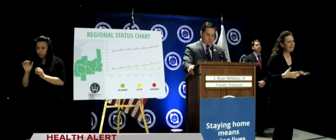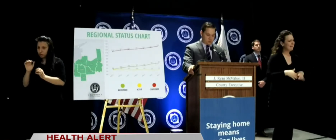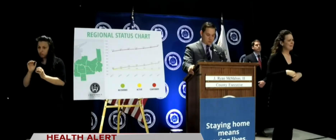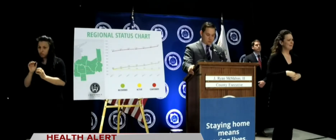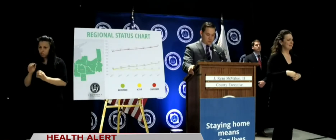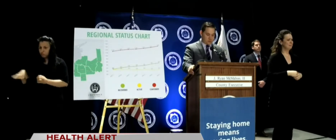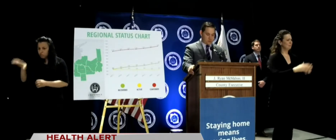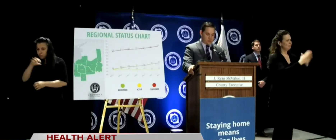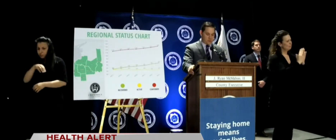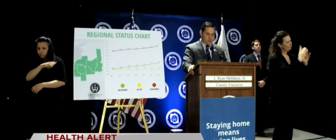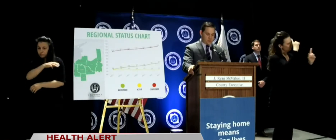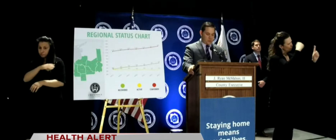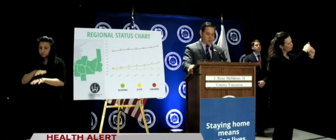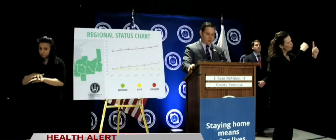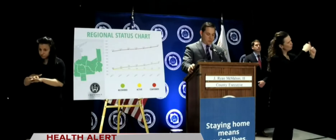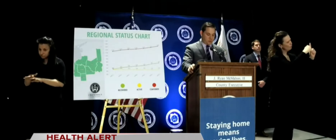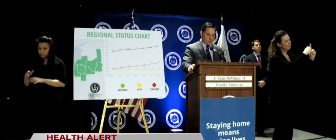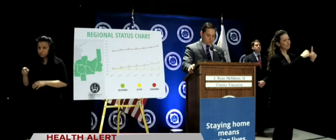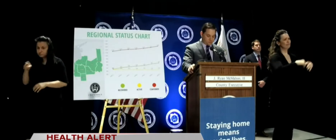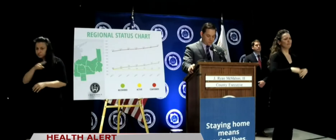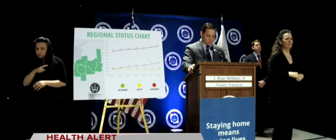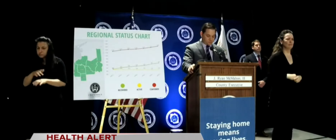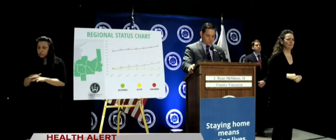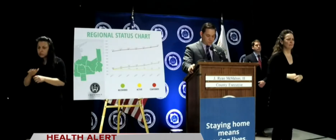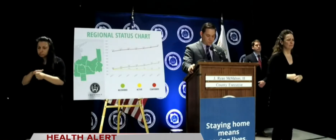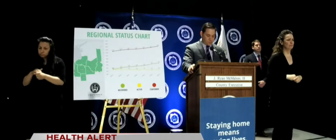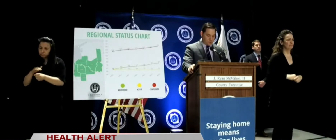and those neighbors that are no longer with us.